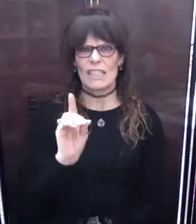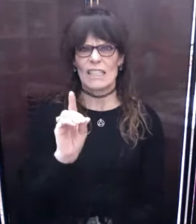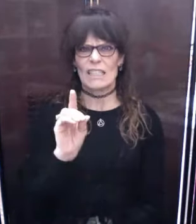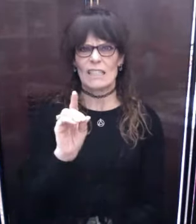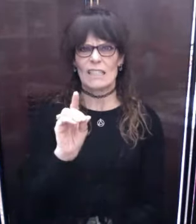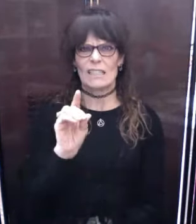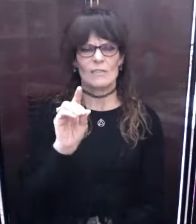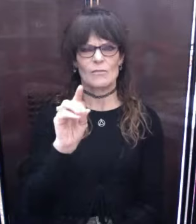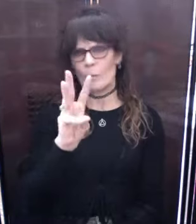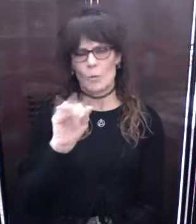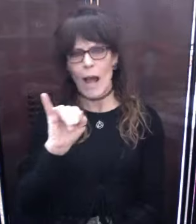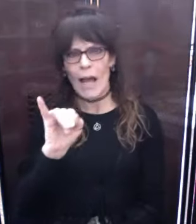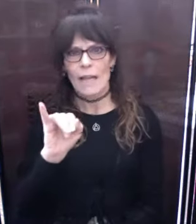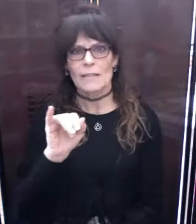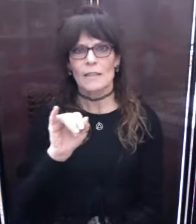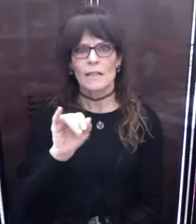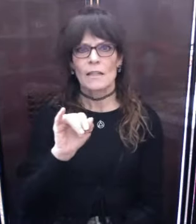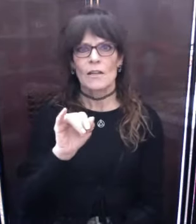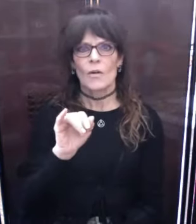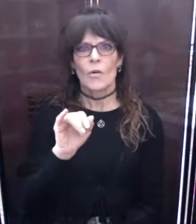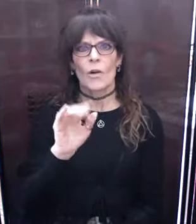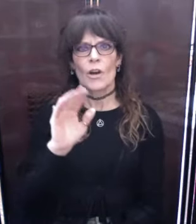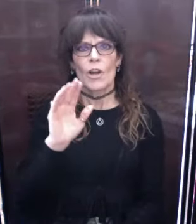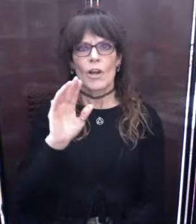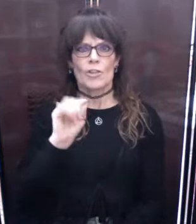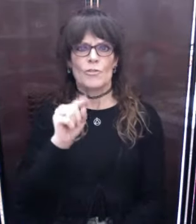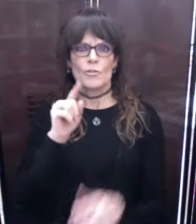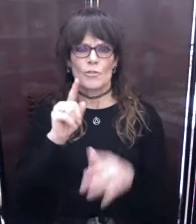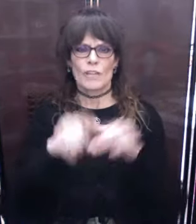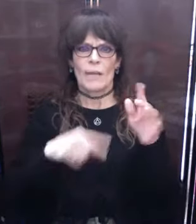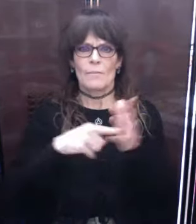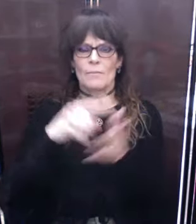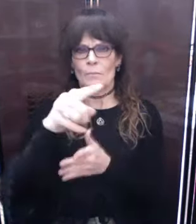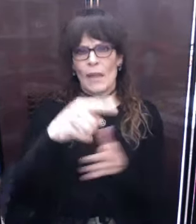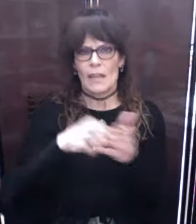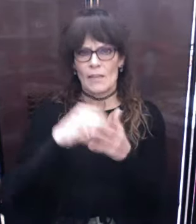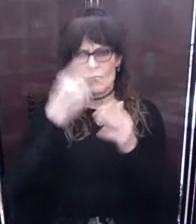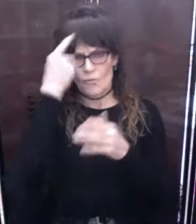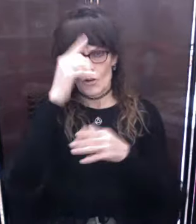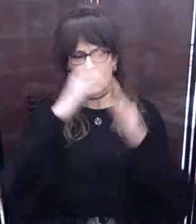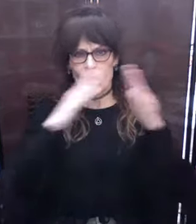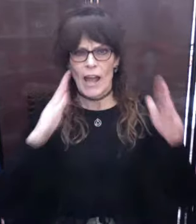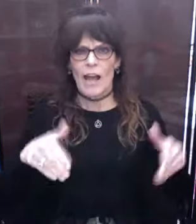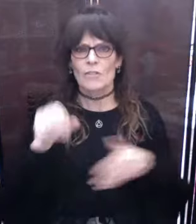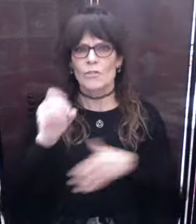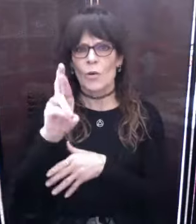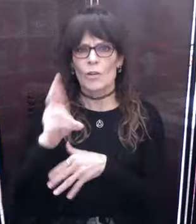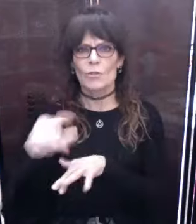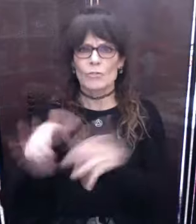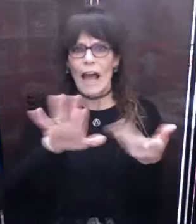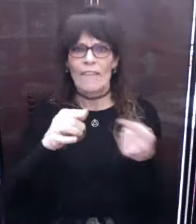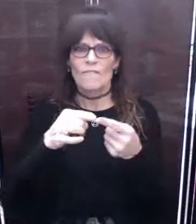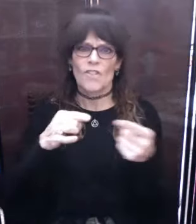And, you lose your house and you lose your job and you get cirrhosis of the liver. I didn't understand that there's only 2 symptoms of